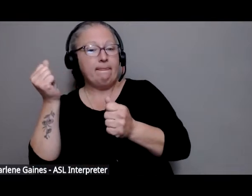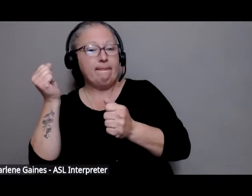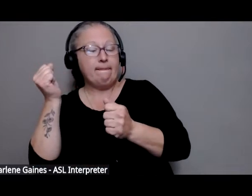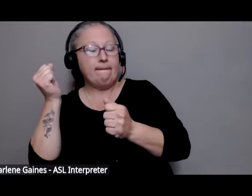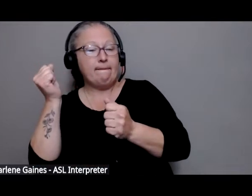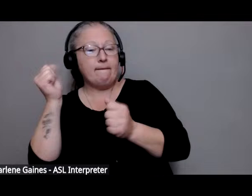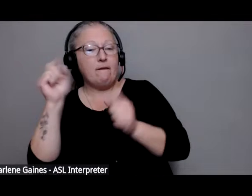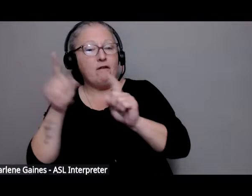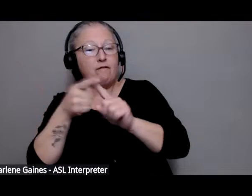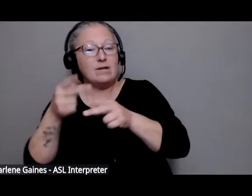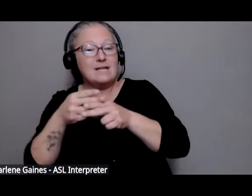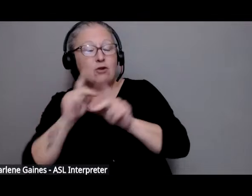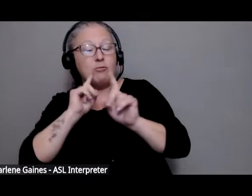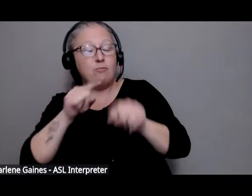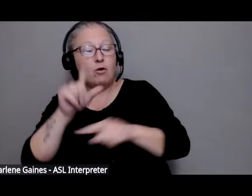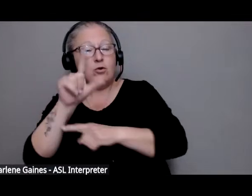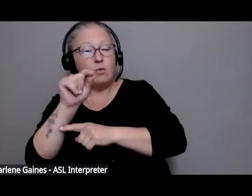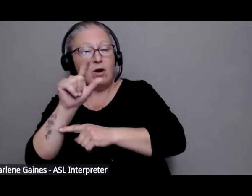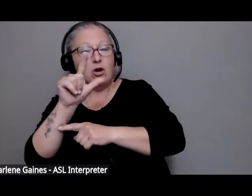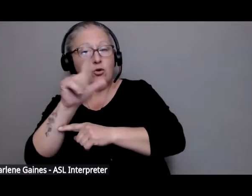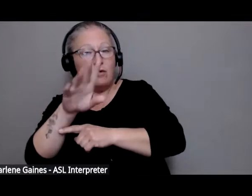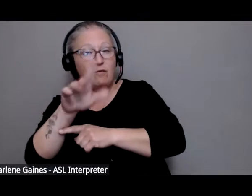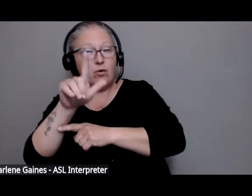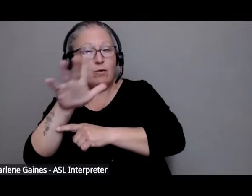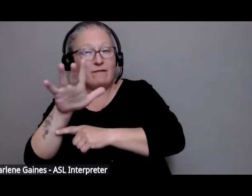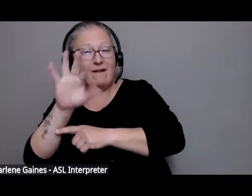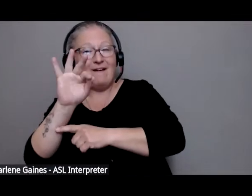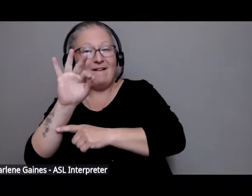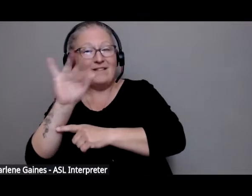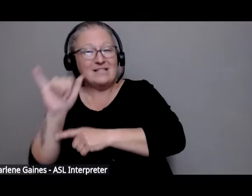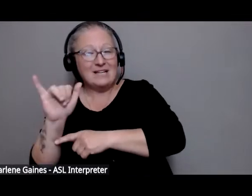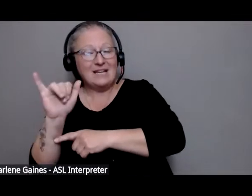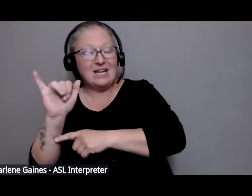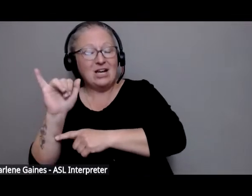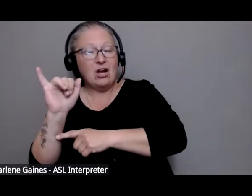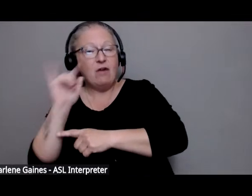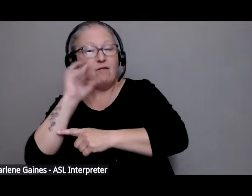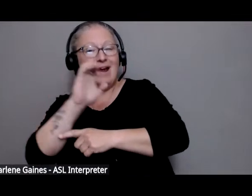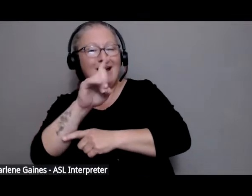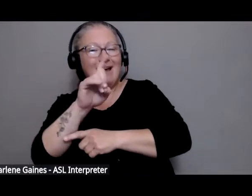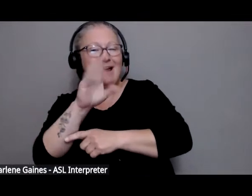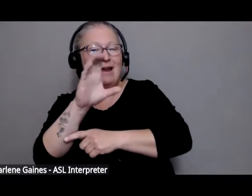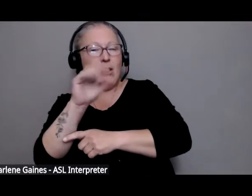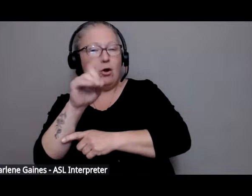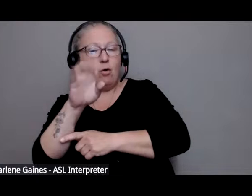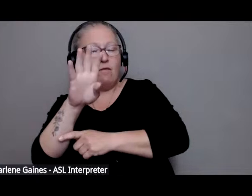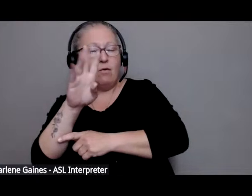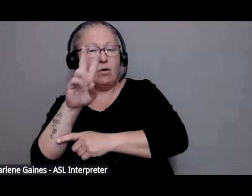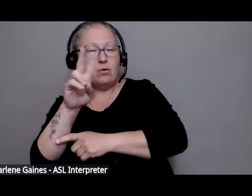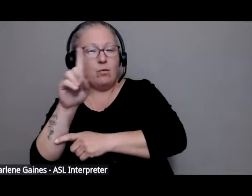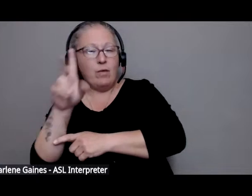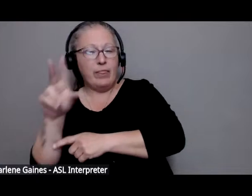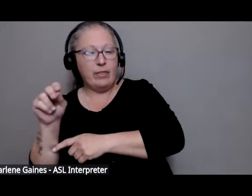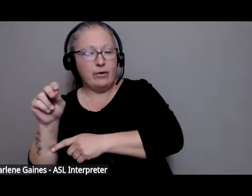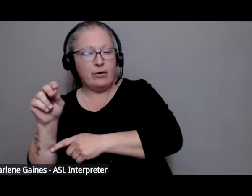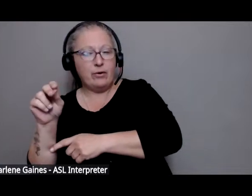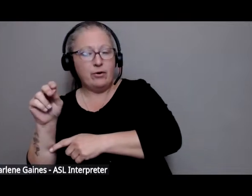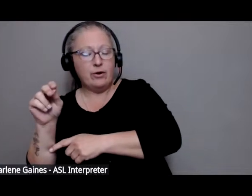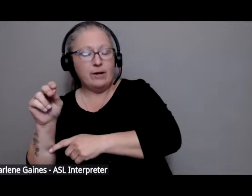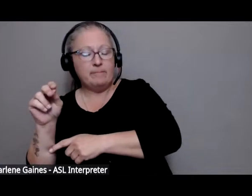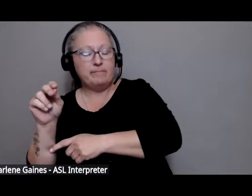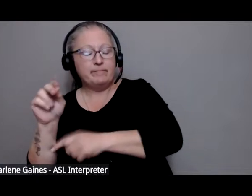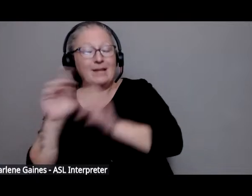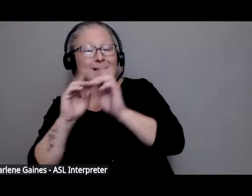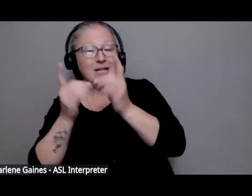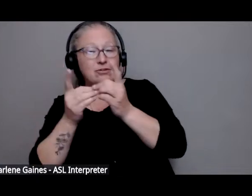first interim report for the 24-25 fiscal year pursuant to Ed Code 42130. They go on to say that the district